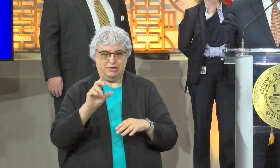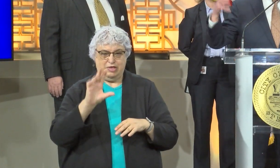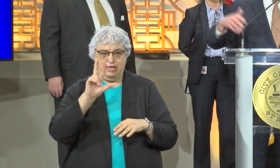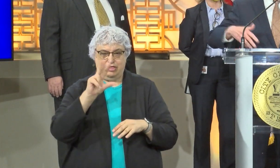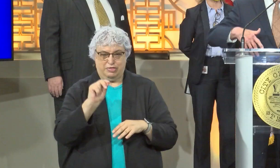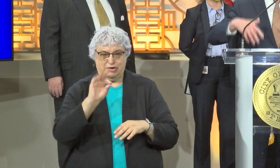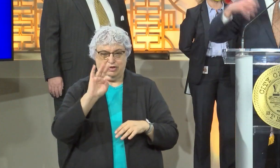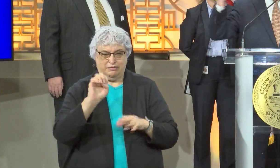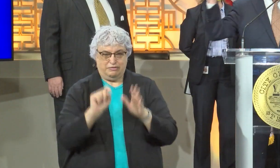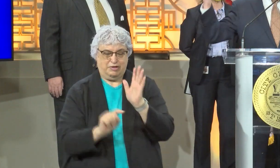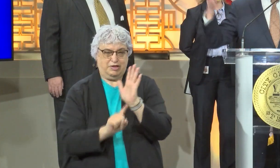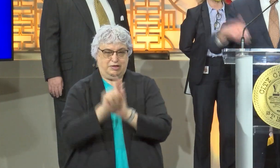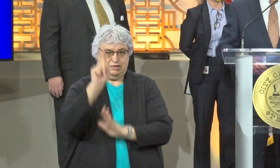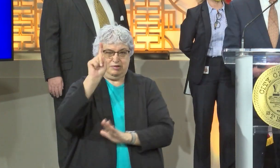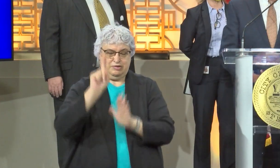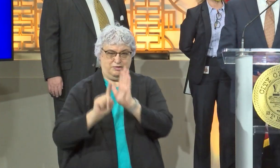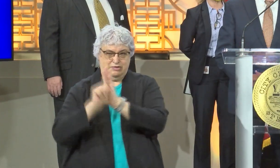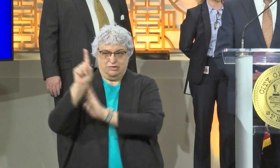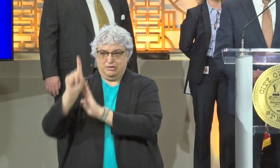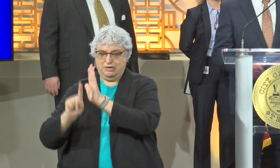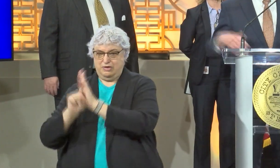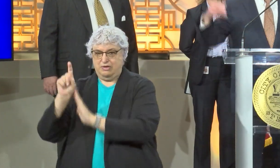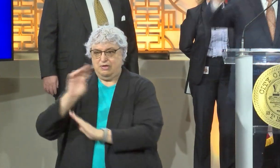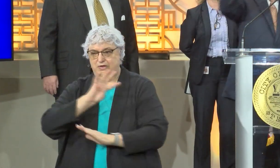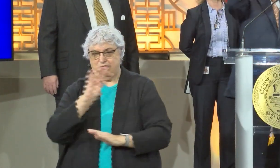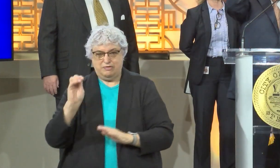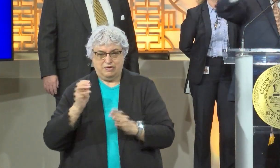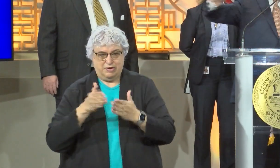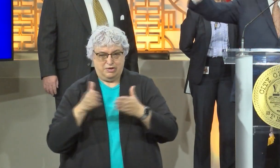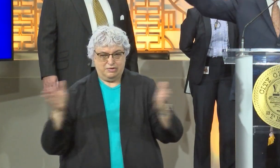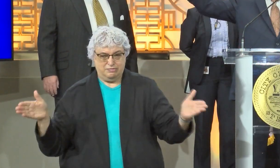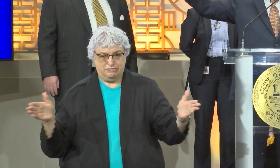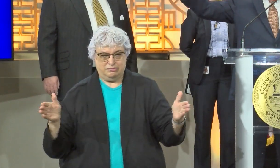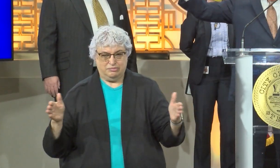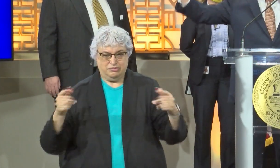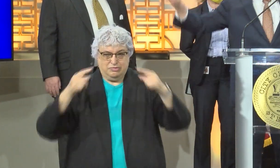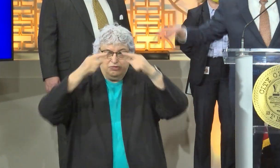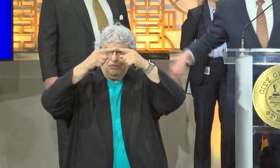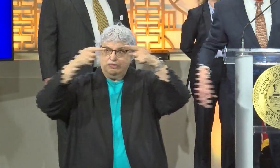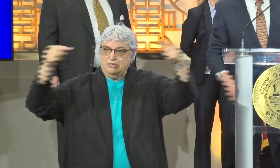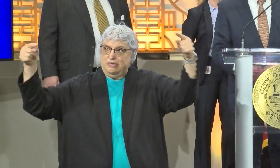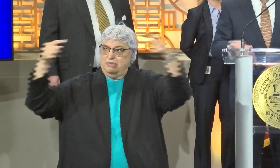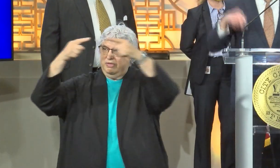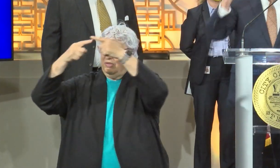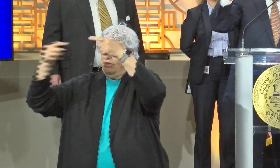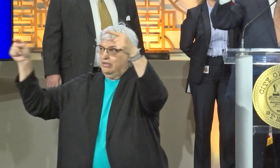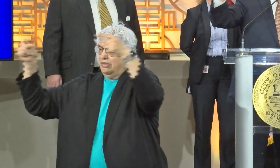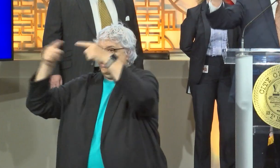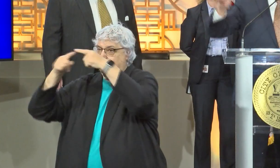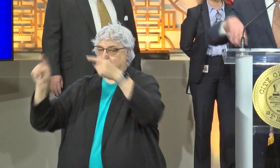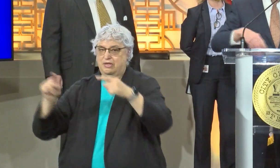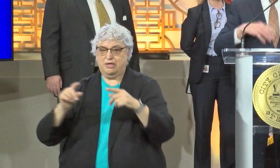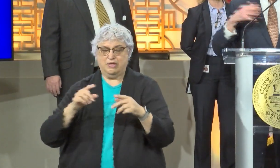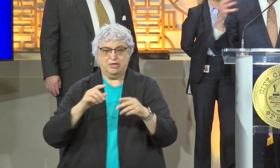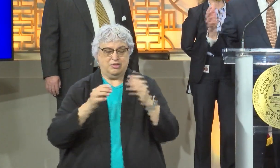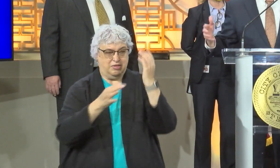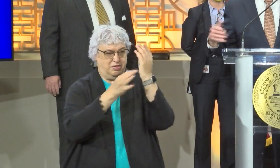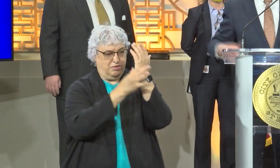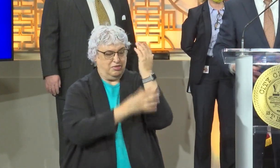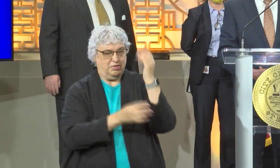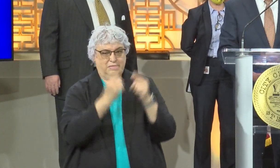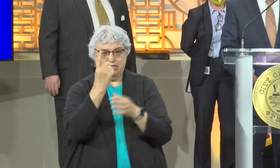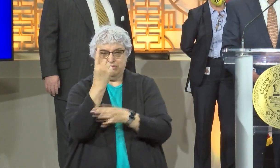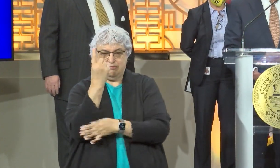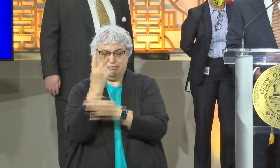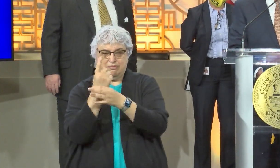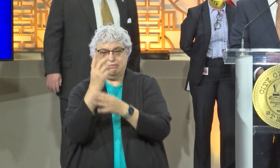tall holiday lit trees, the 40-foot wide traverses over the street, the little pole decorations that we